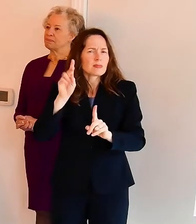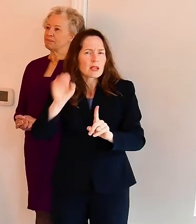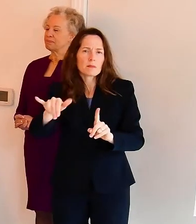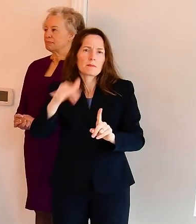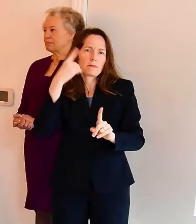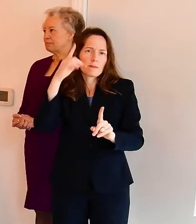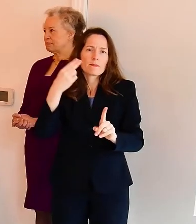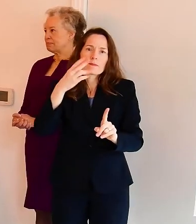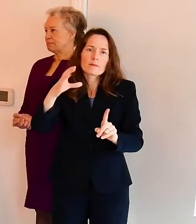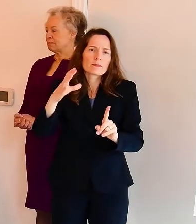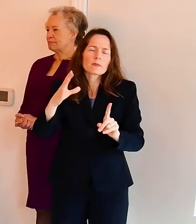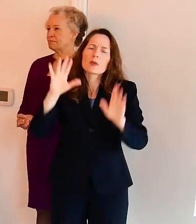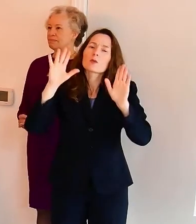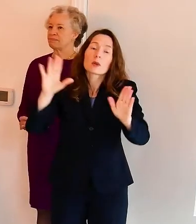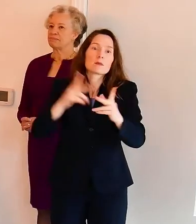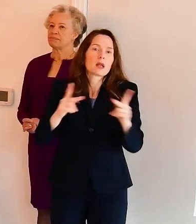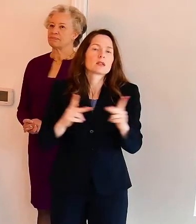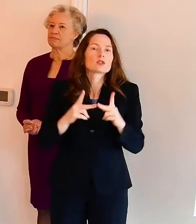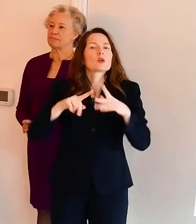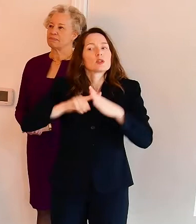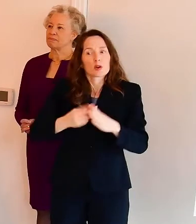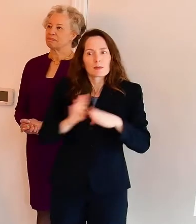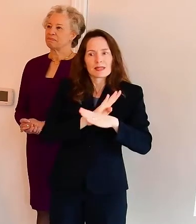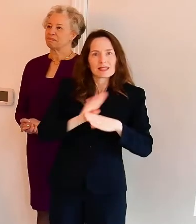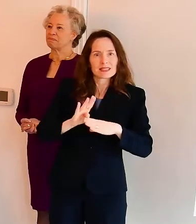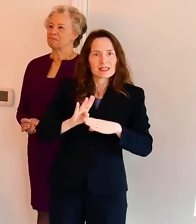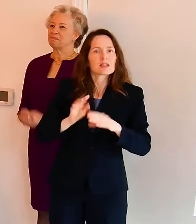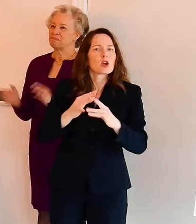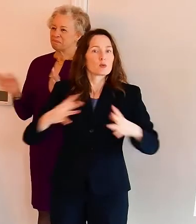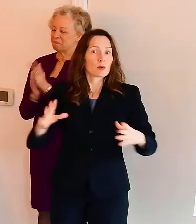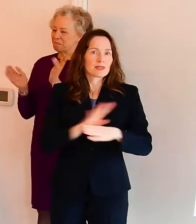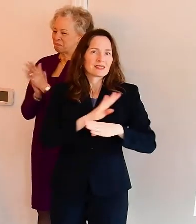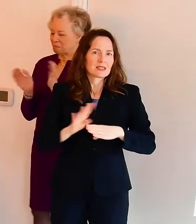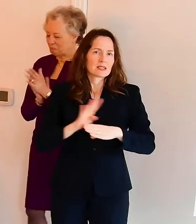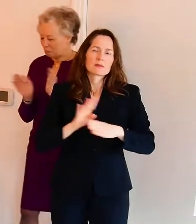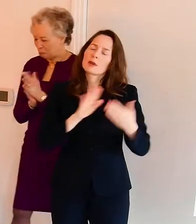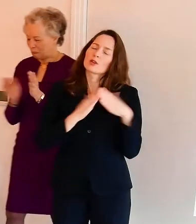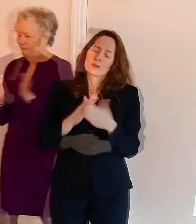business, grow a business, and make our community better. Thank you. Right.